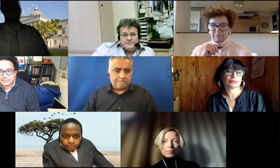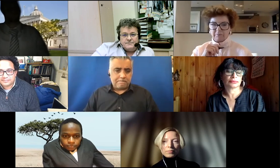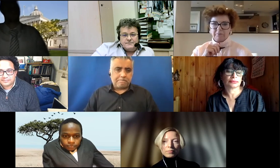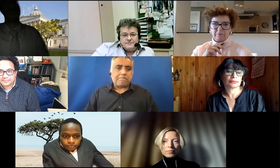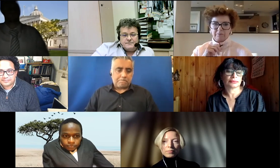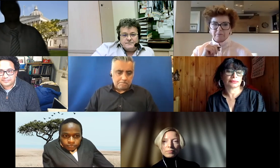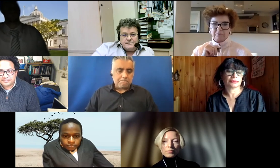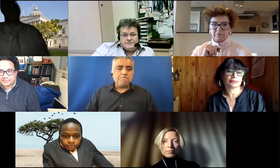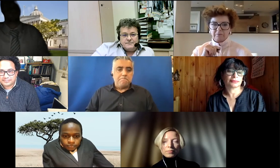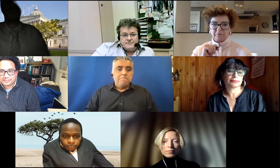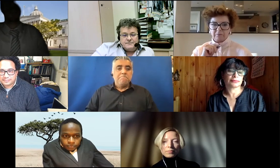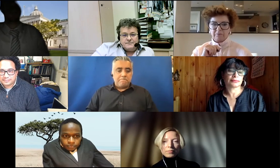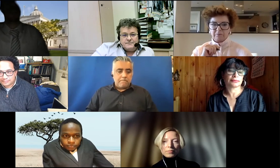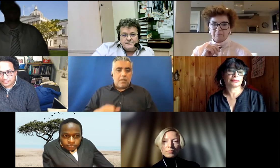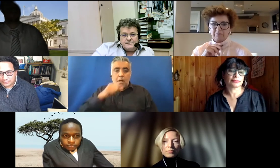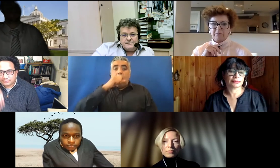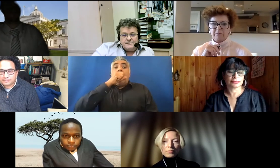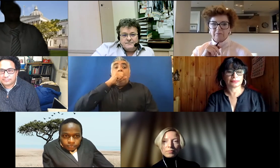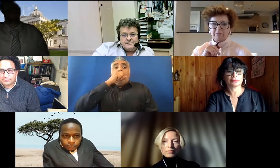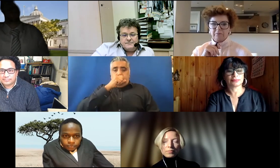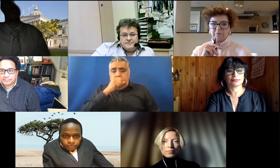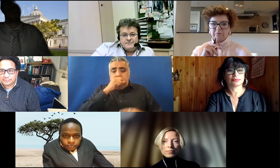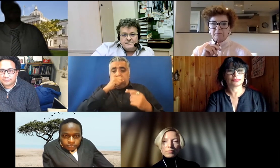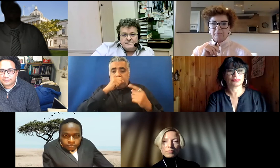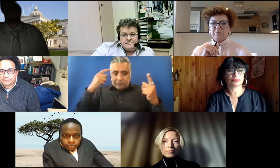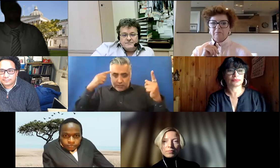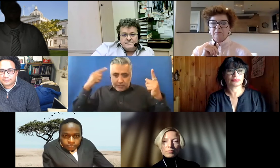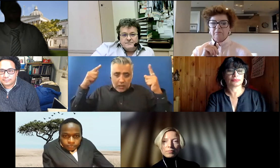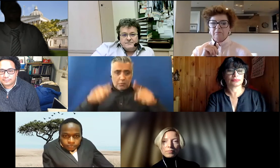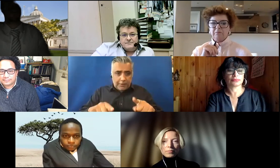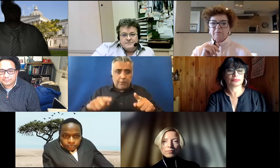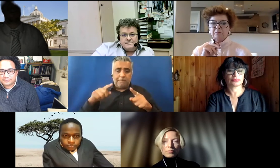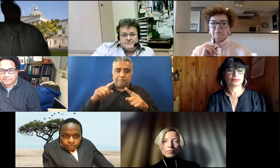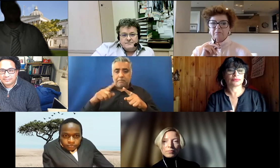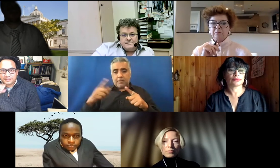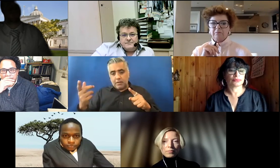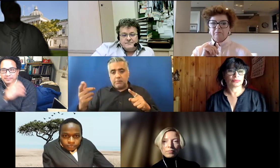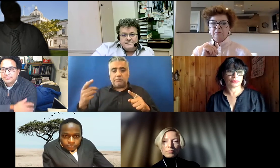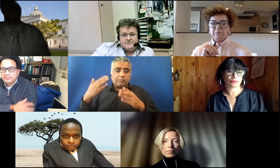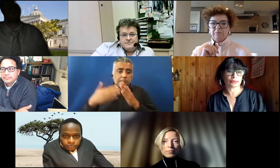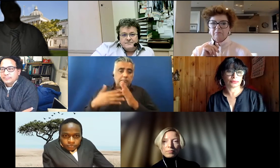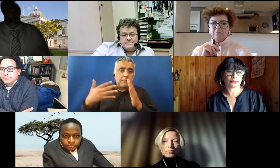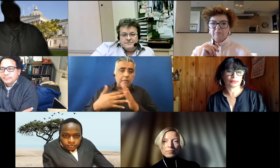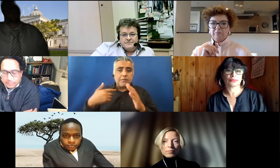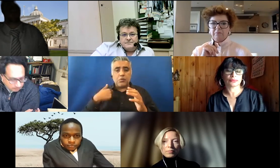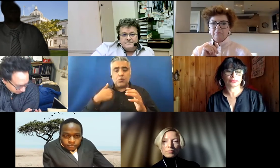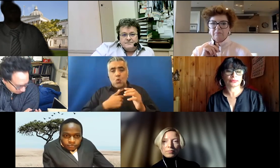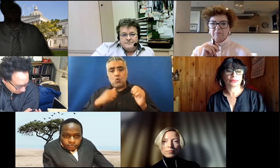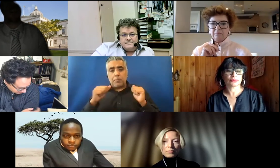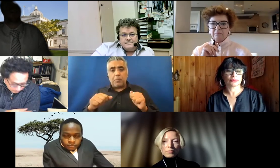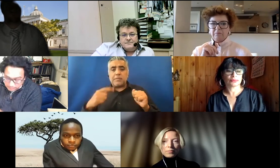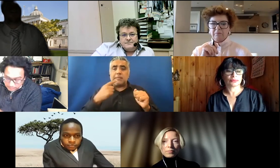Yes, I totally agree, Klaus. That's super. You hit the nail on the head, because sometimes we can